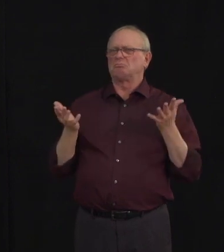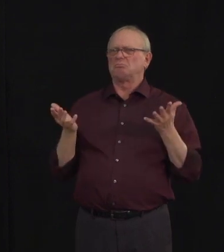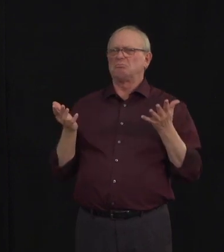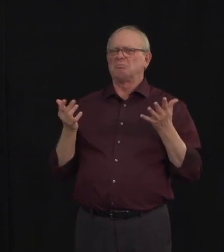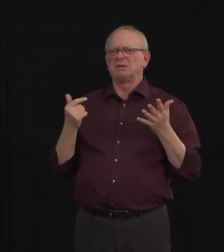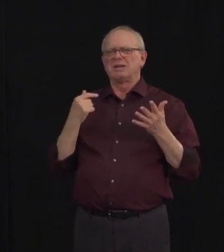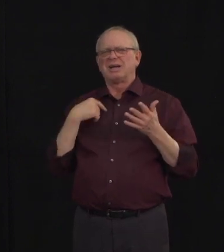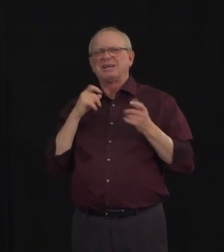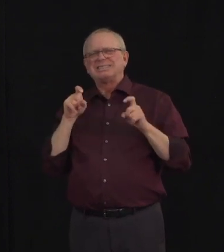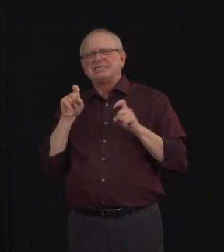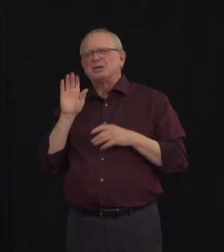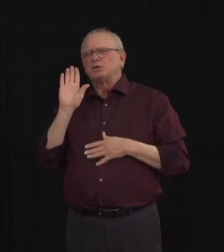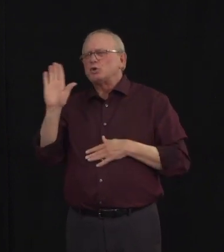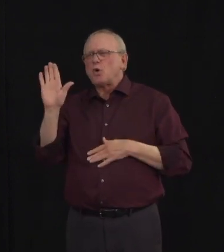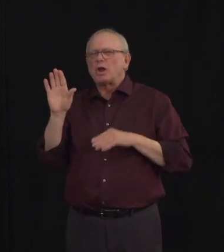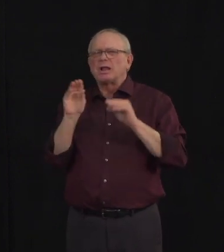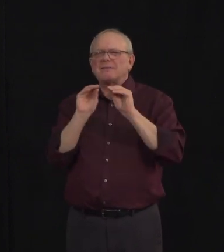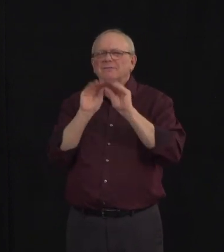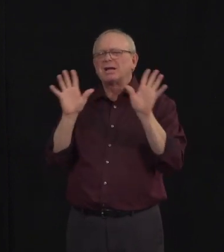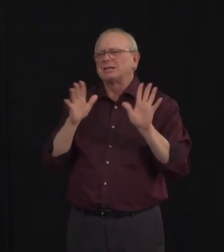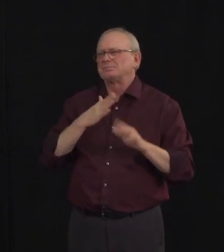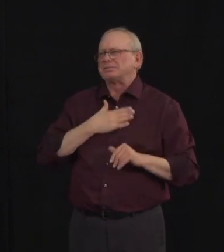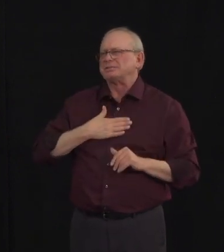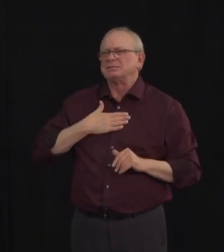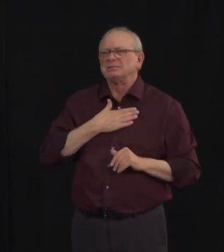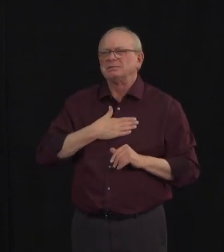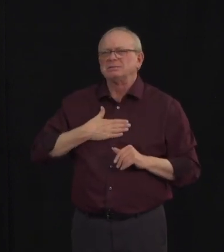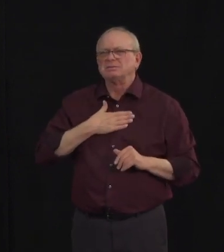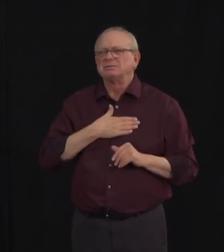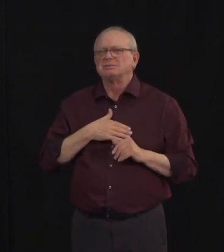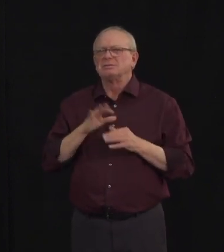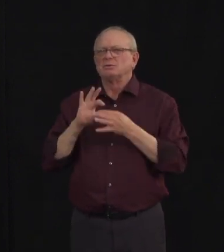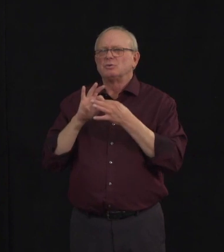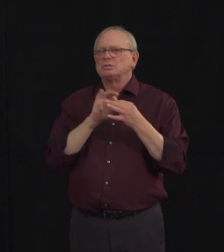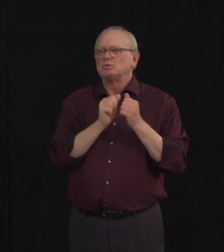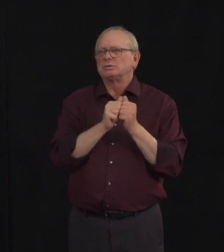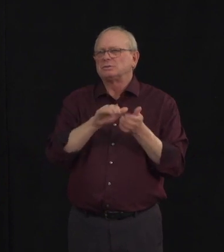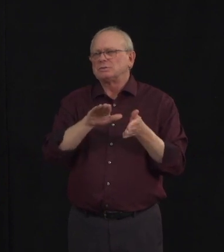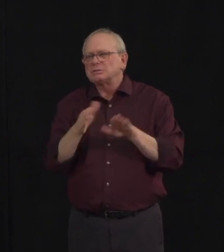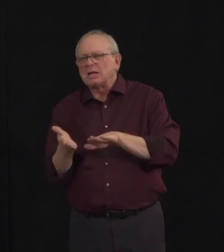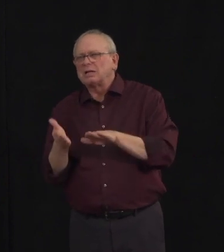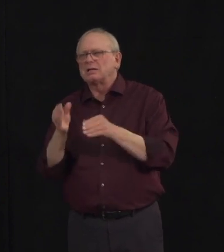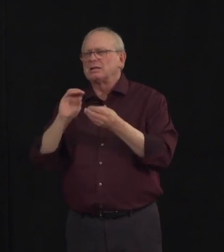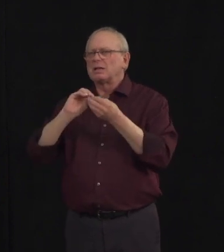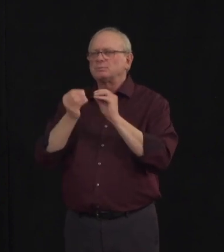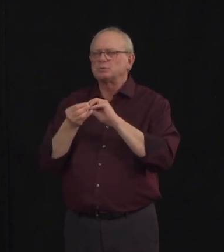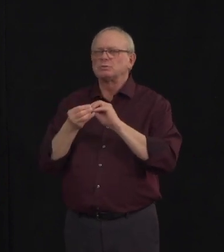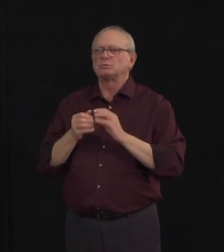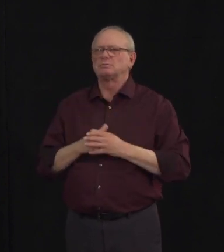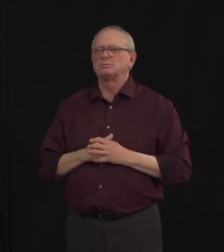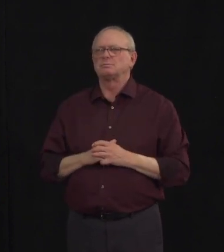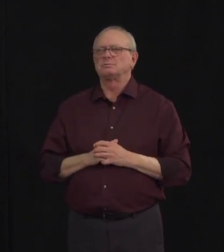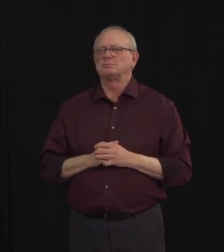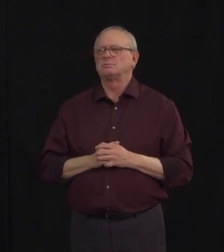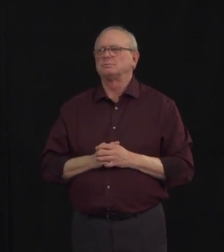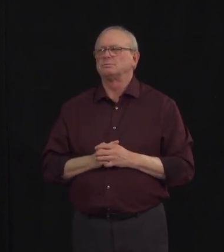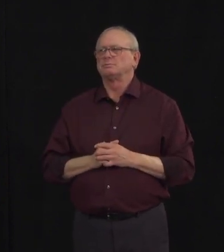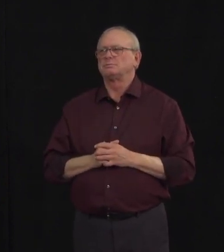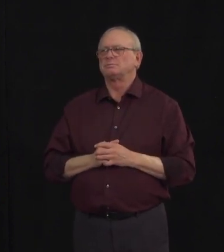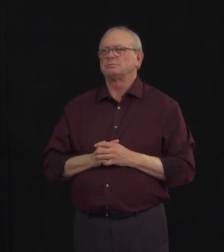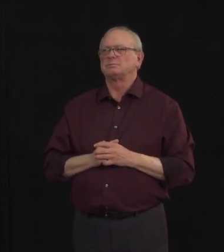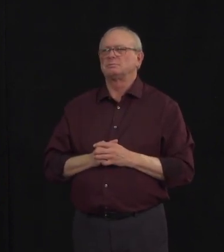little bit of clarification around that. Sure. So I can tell you that the